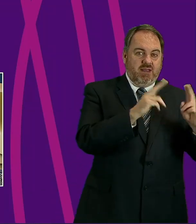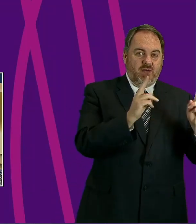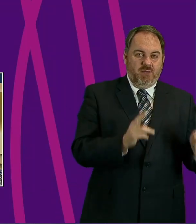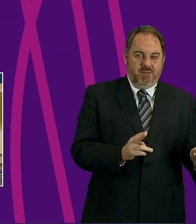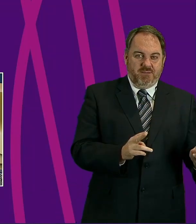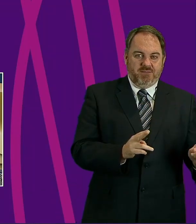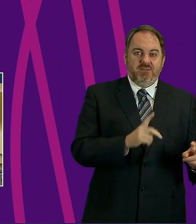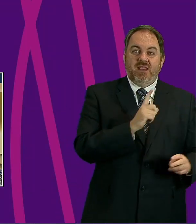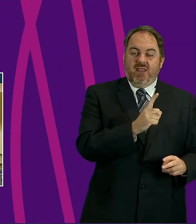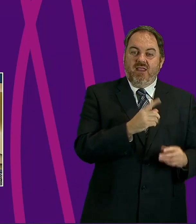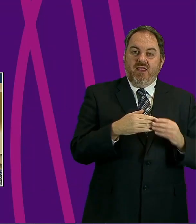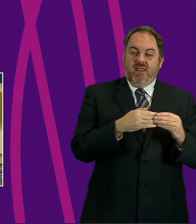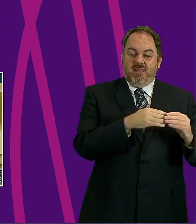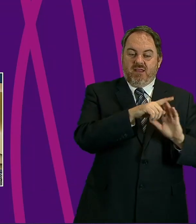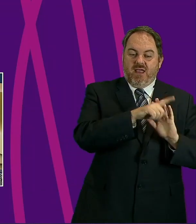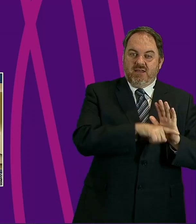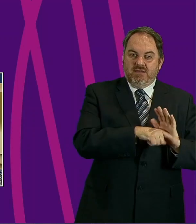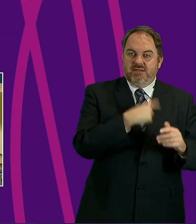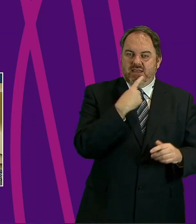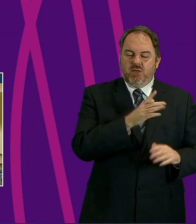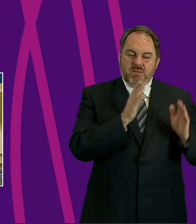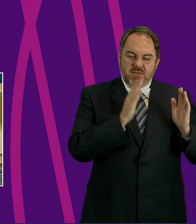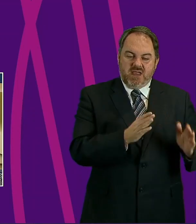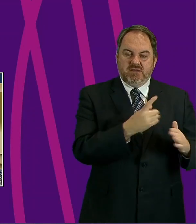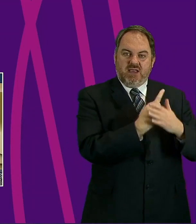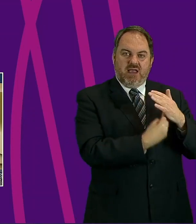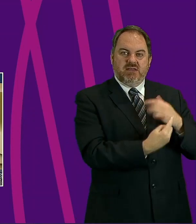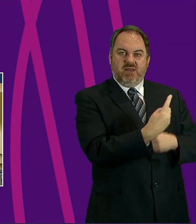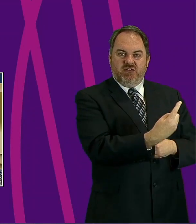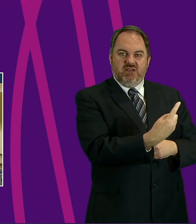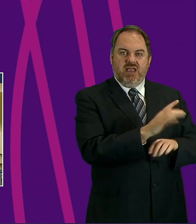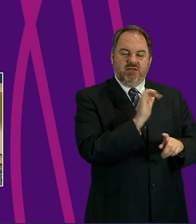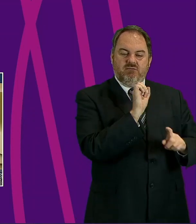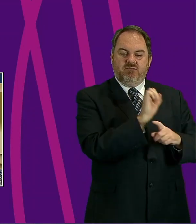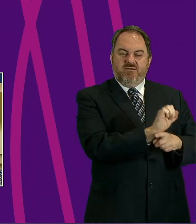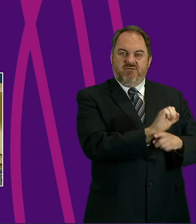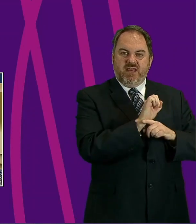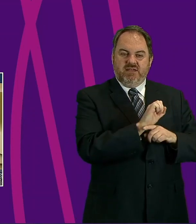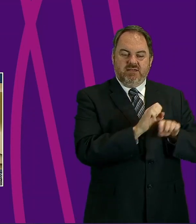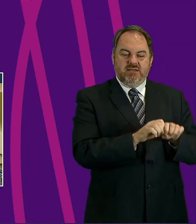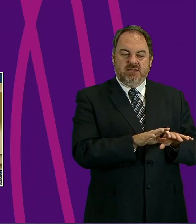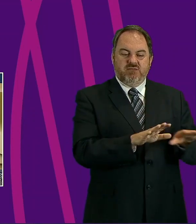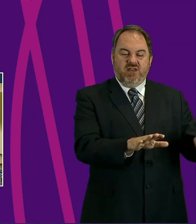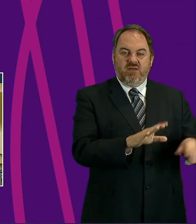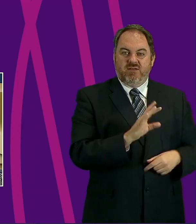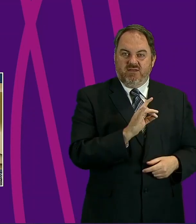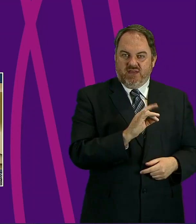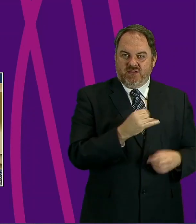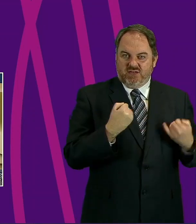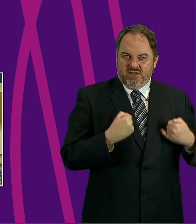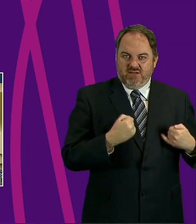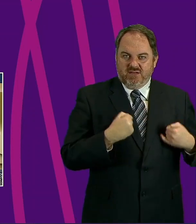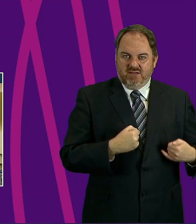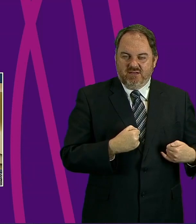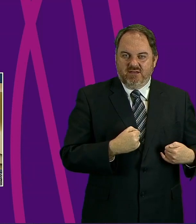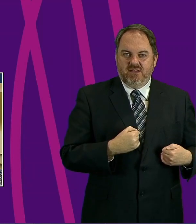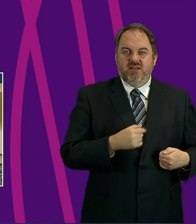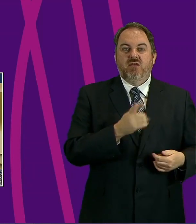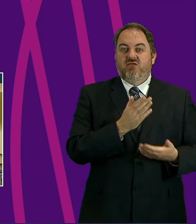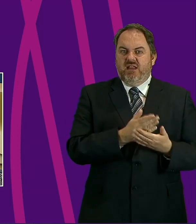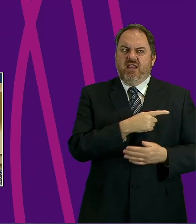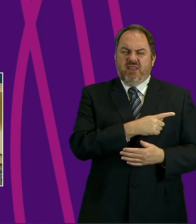for care homes about isolation and infection prevention and control, it was not ever the case that these weren't